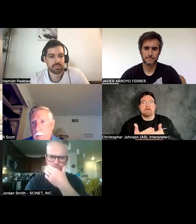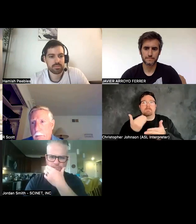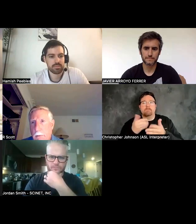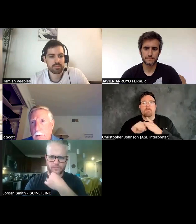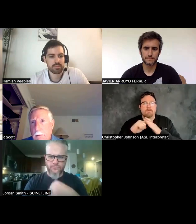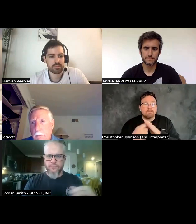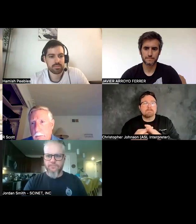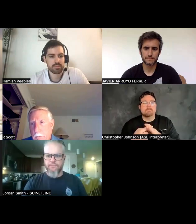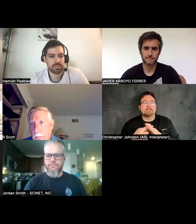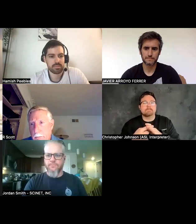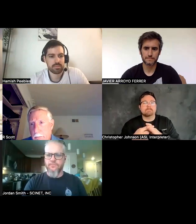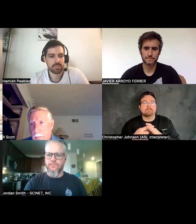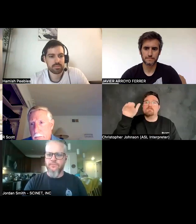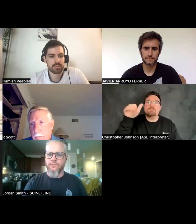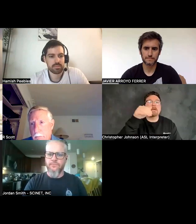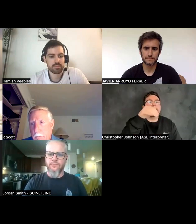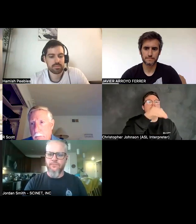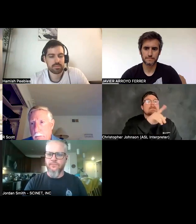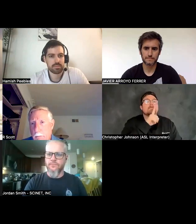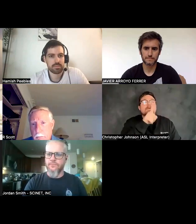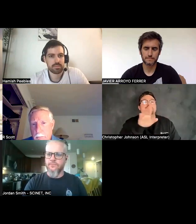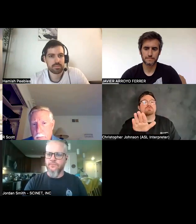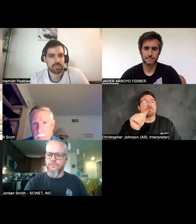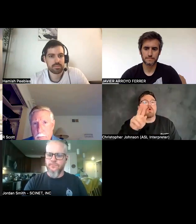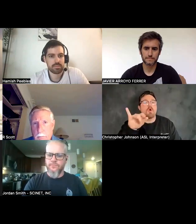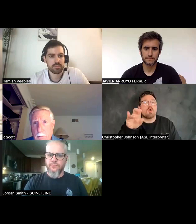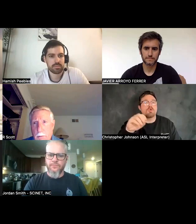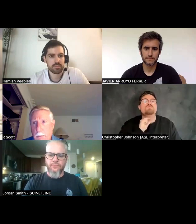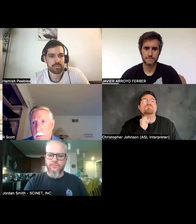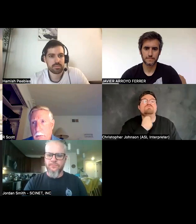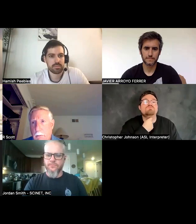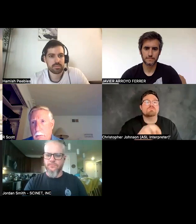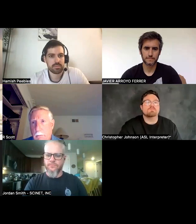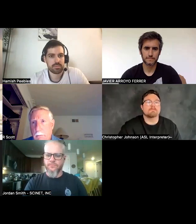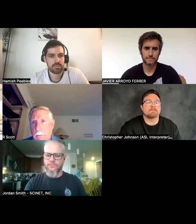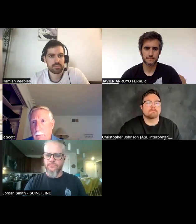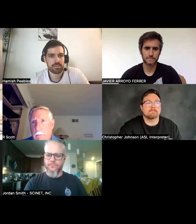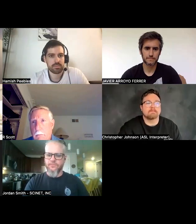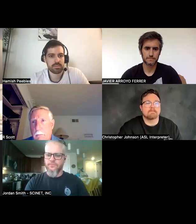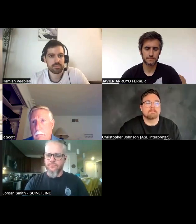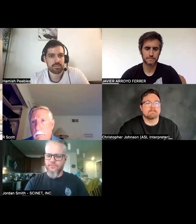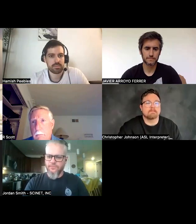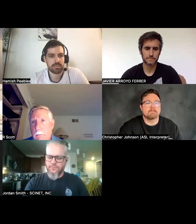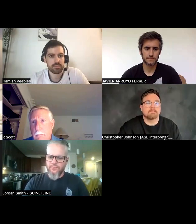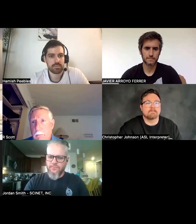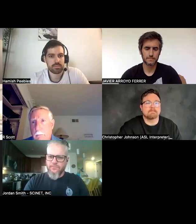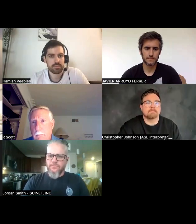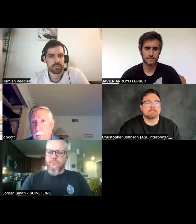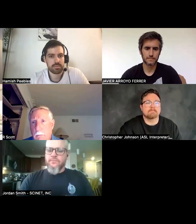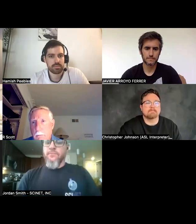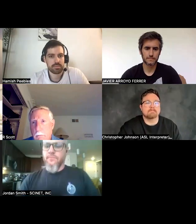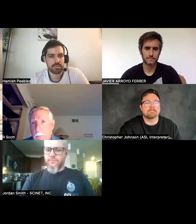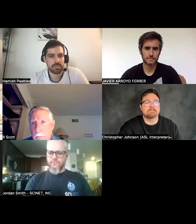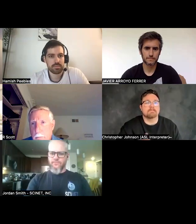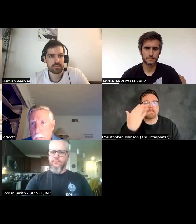of you in the audience to keep your audio muted in the session, as myself and the panelists will be holding the